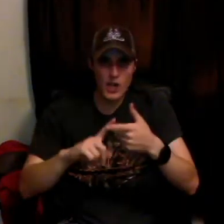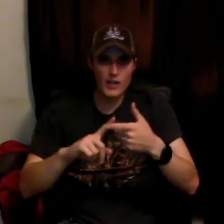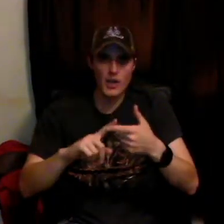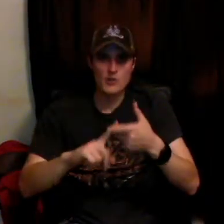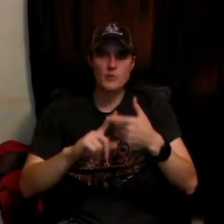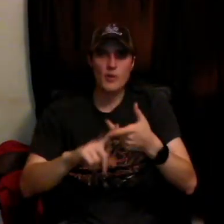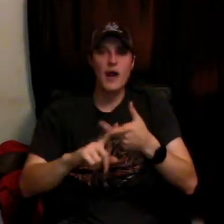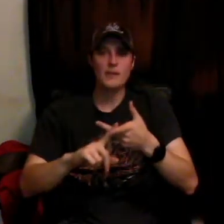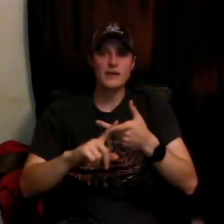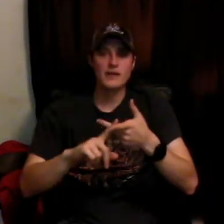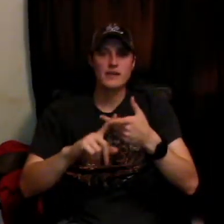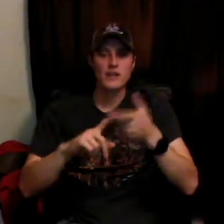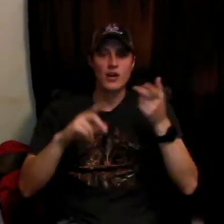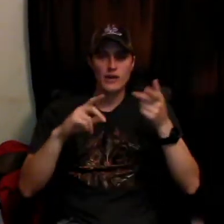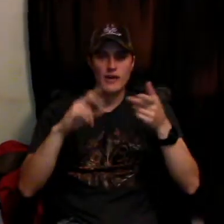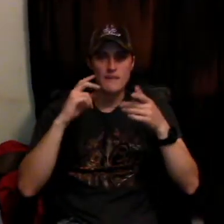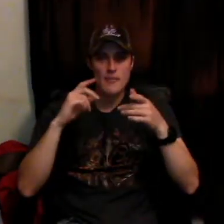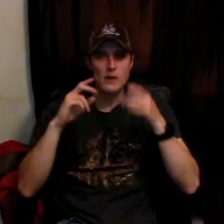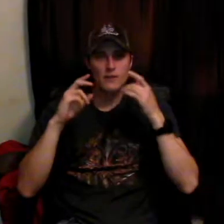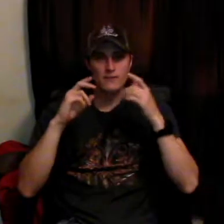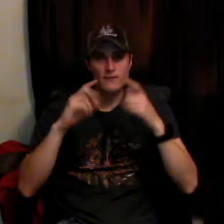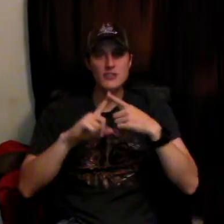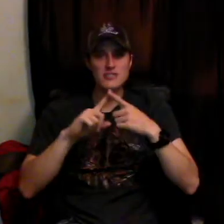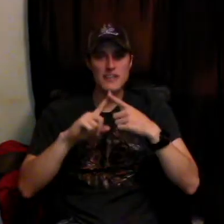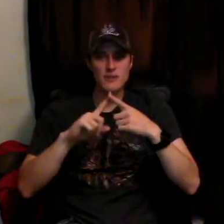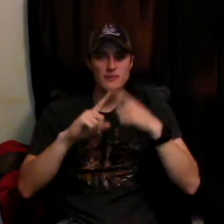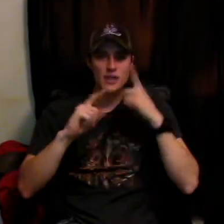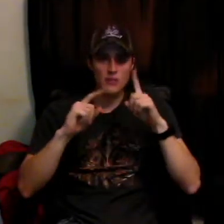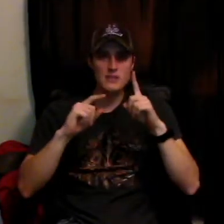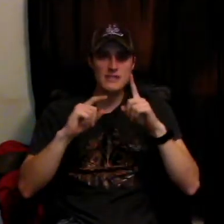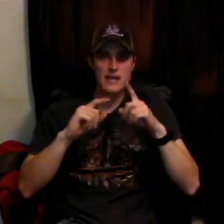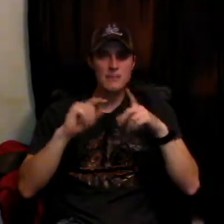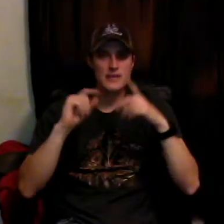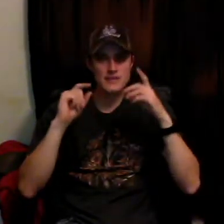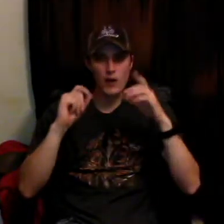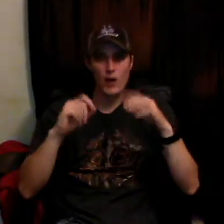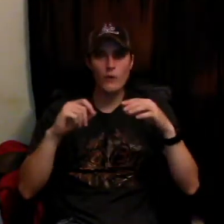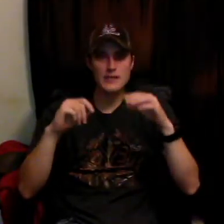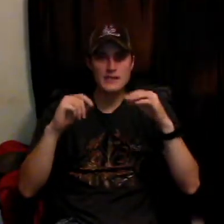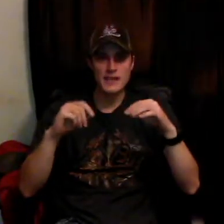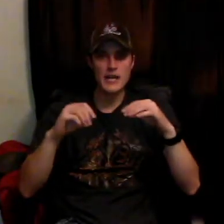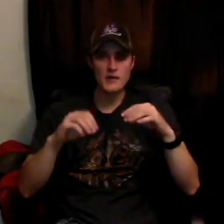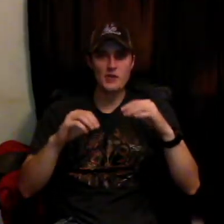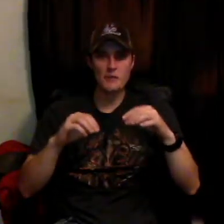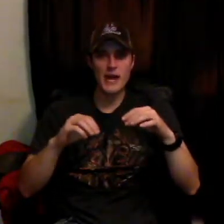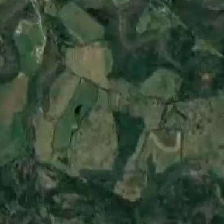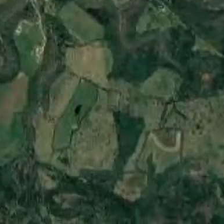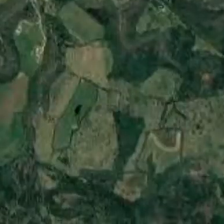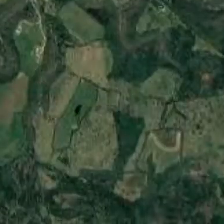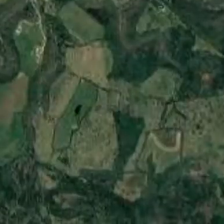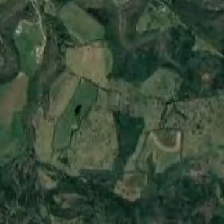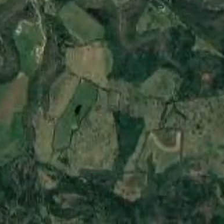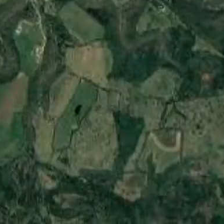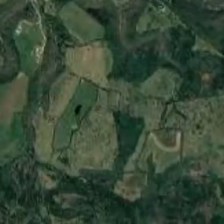hunt a new property. Okay? The first step, number one step, is to always get aerial maps to the properties you're going to